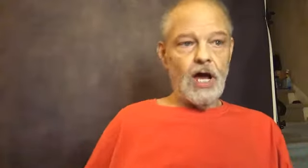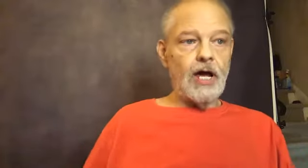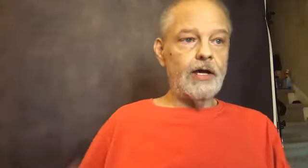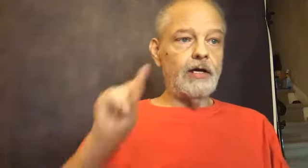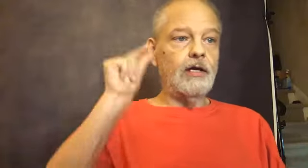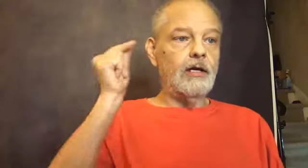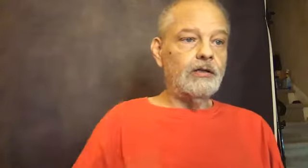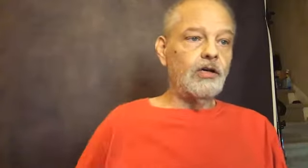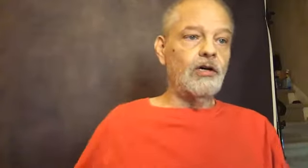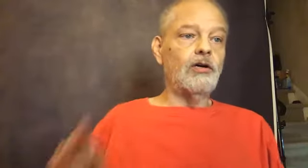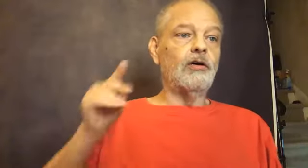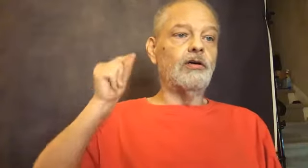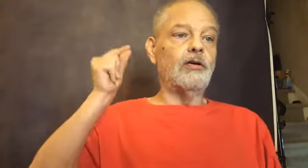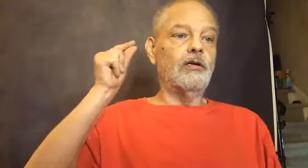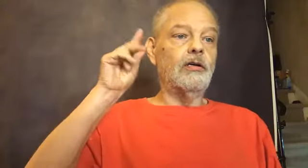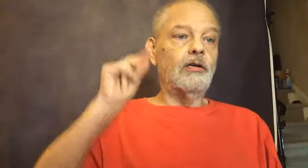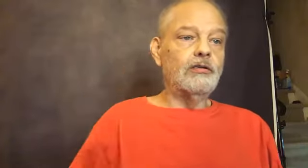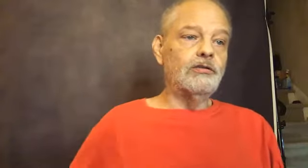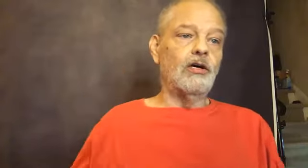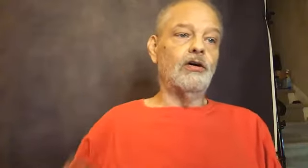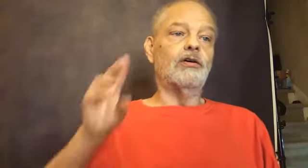thigh. Dog, dog.